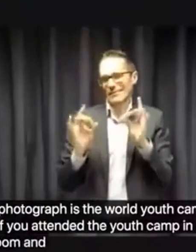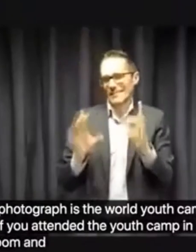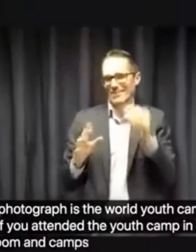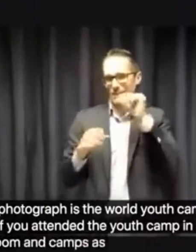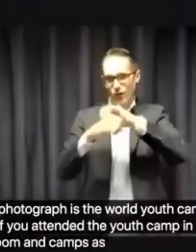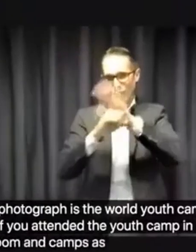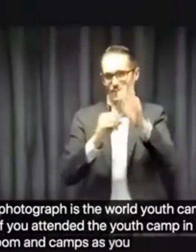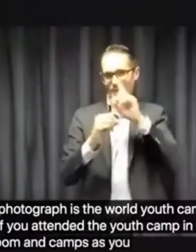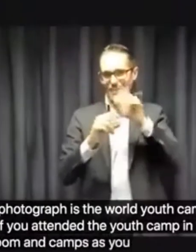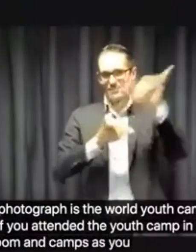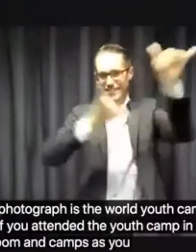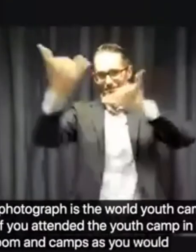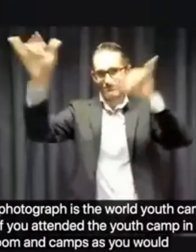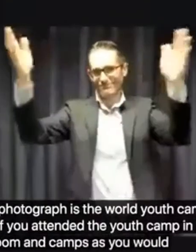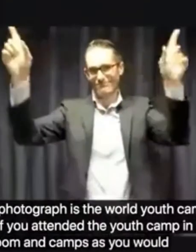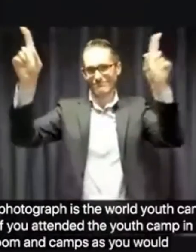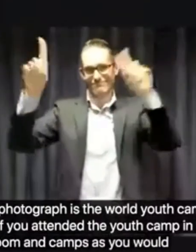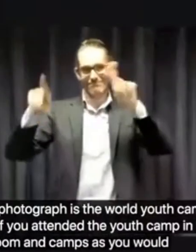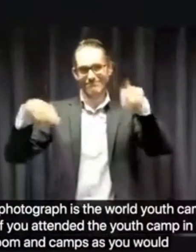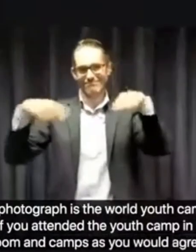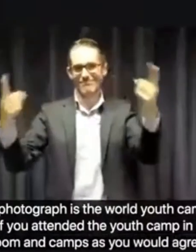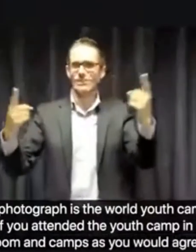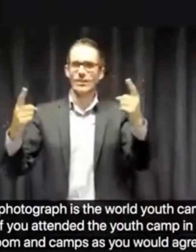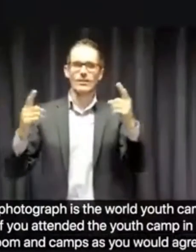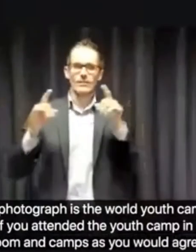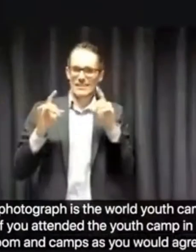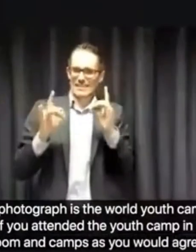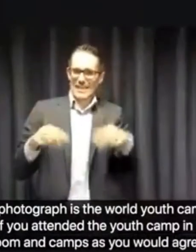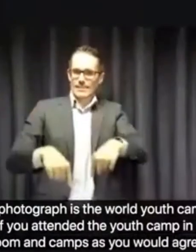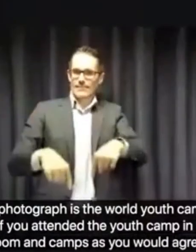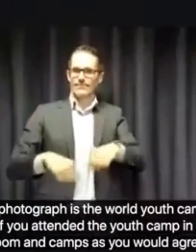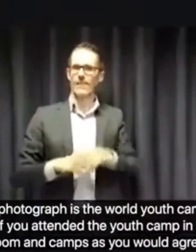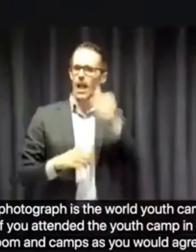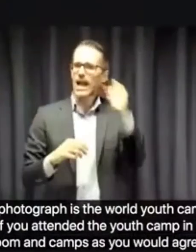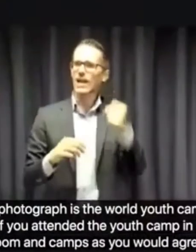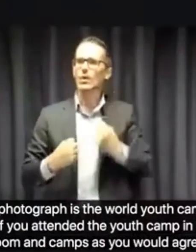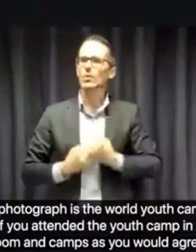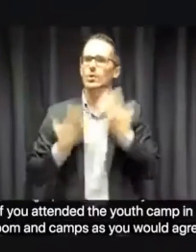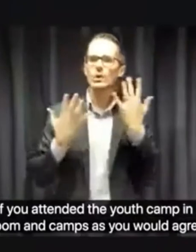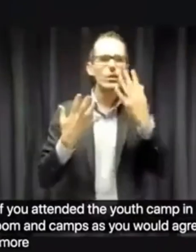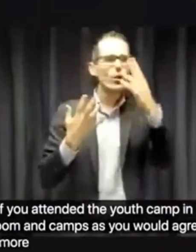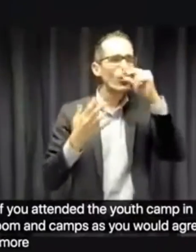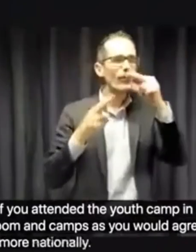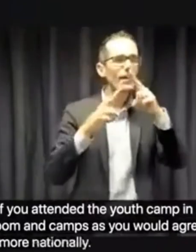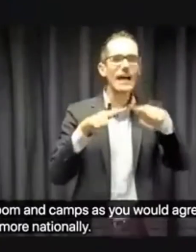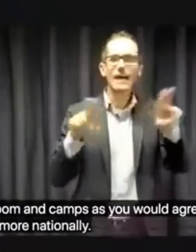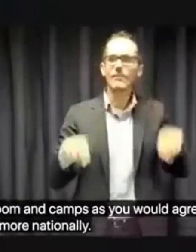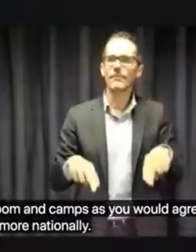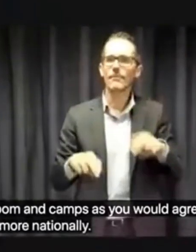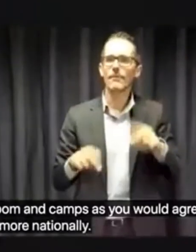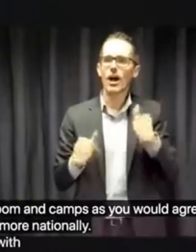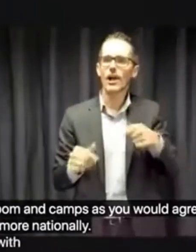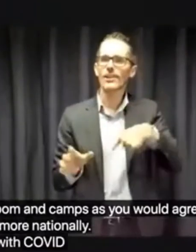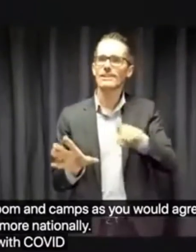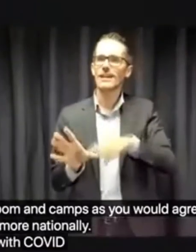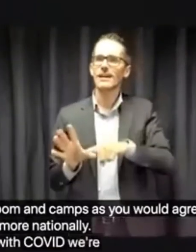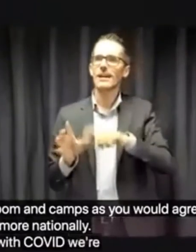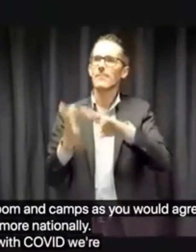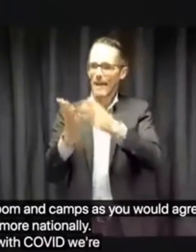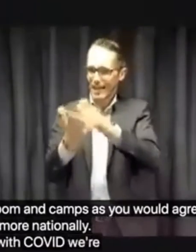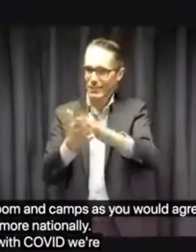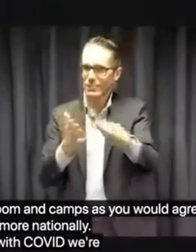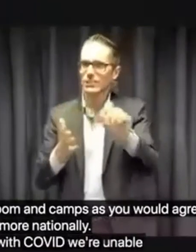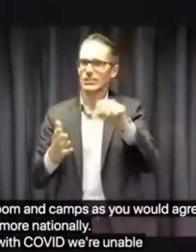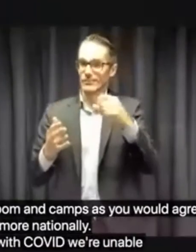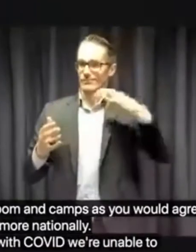that we see more of that nationally. I know COVID were unable to travel, but we could certainly have something. I know that the World